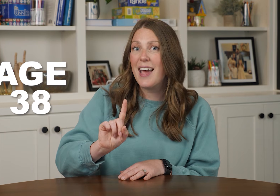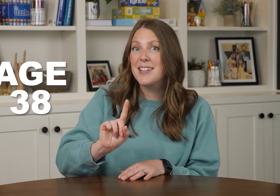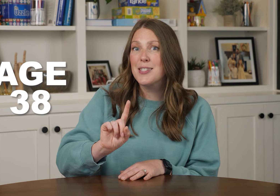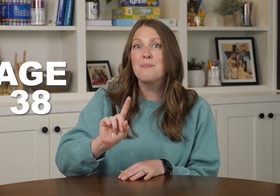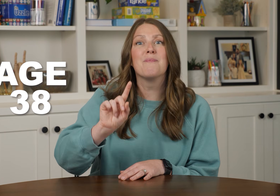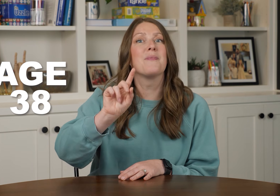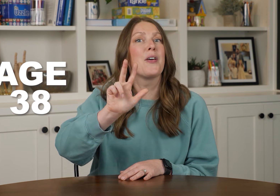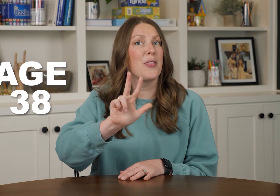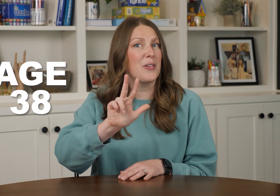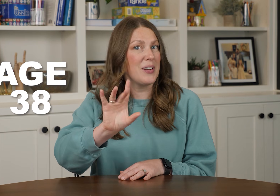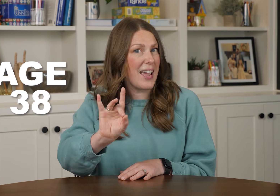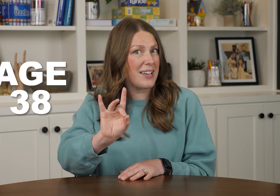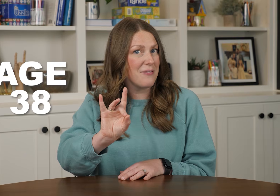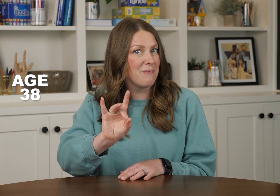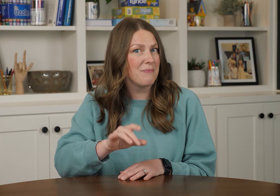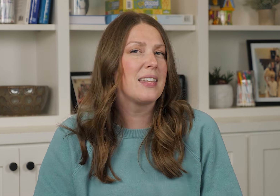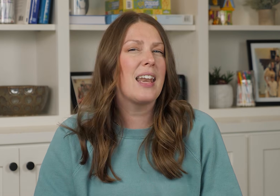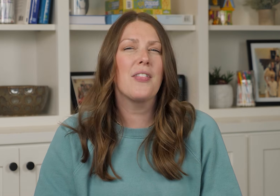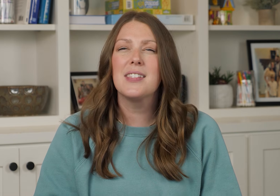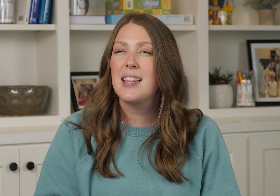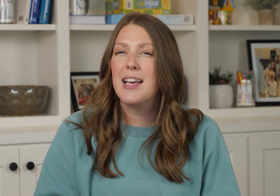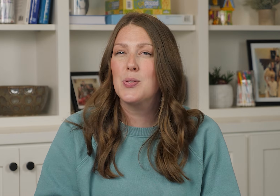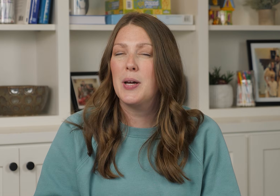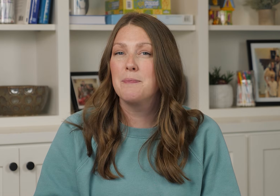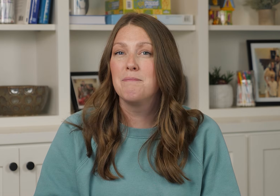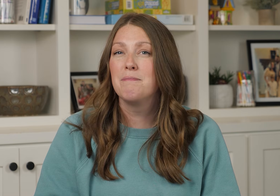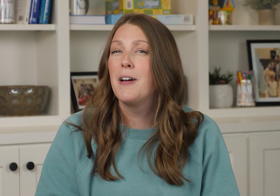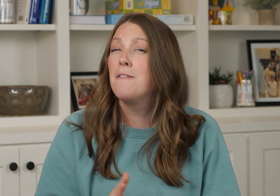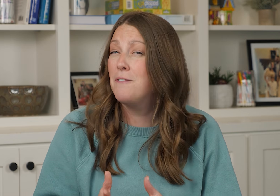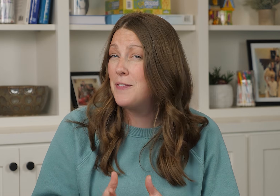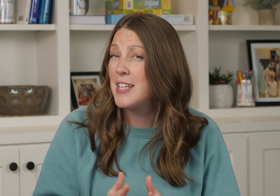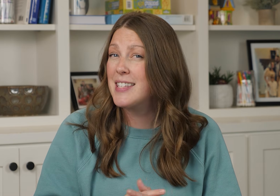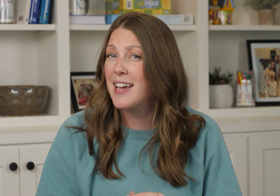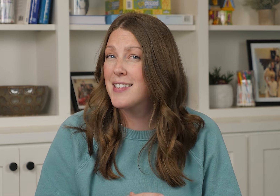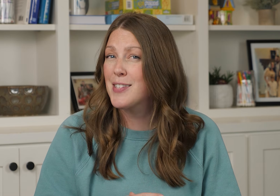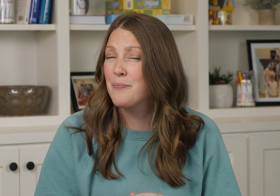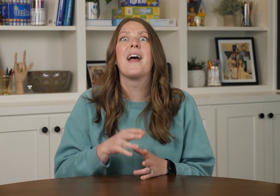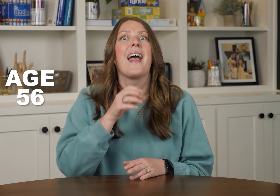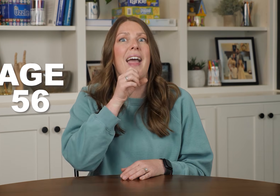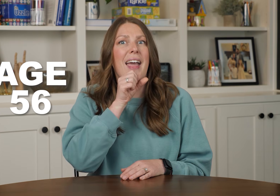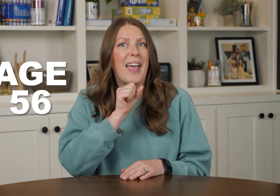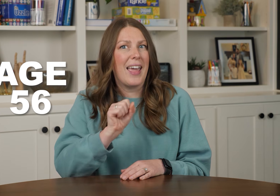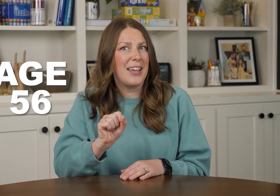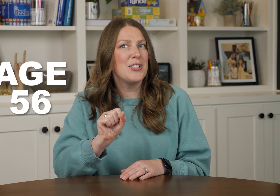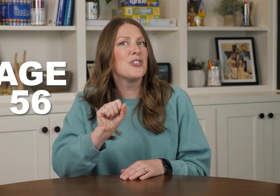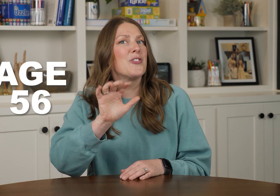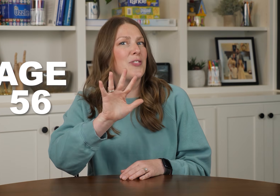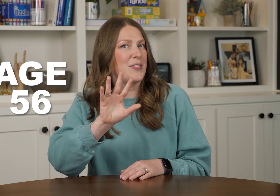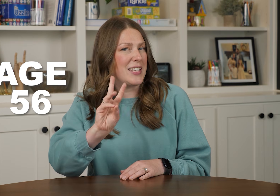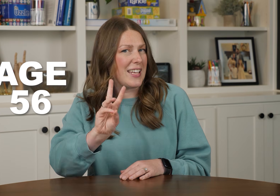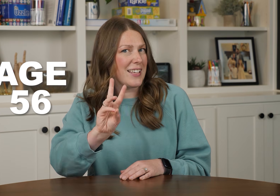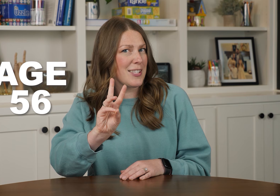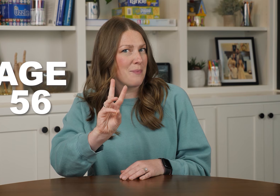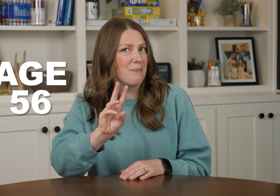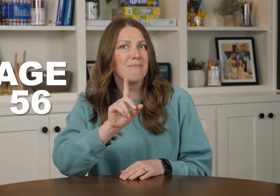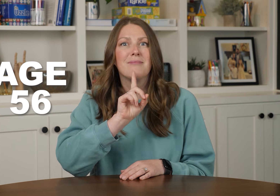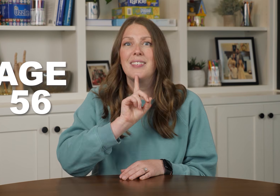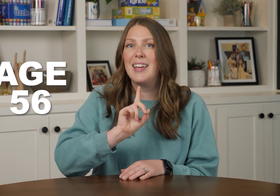index 38. Now this last one, 56. Age 56,